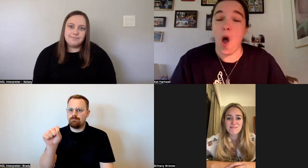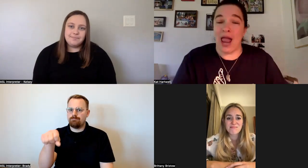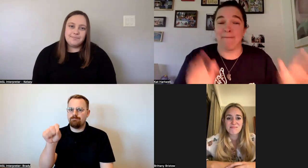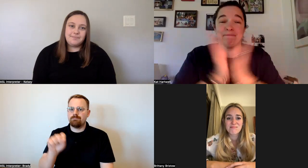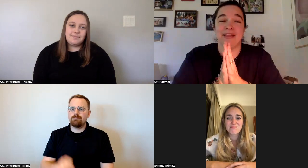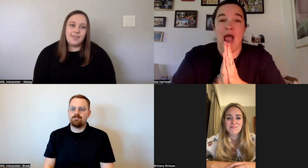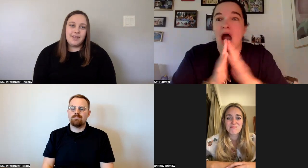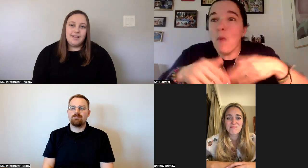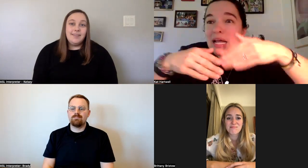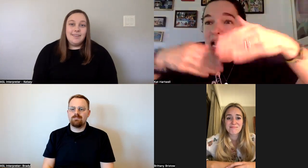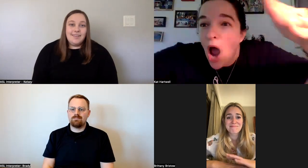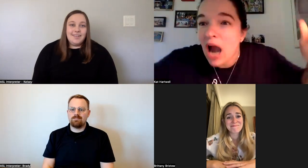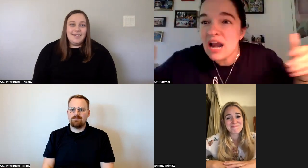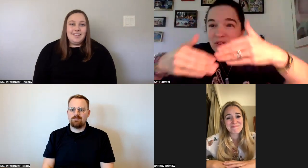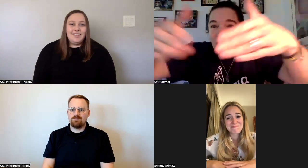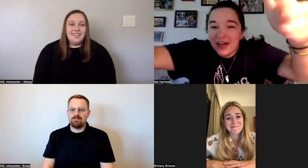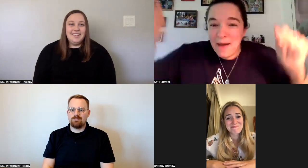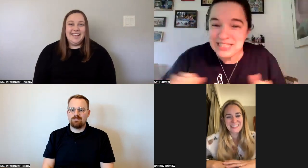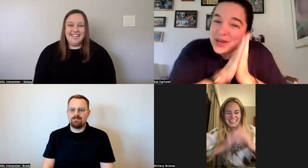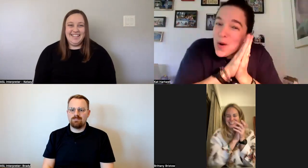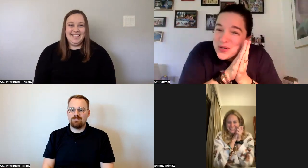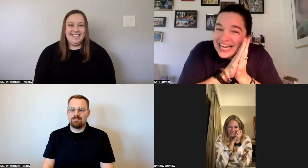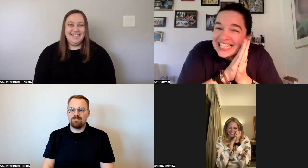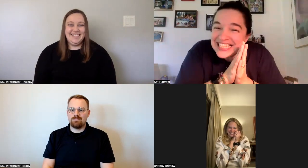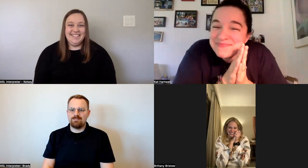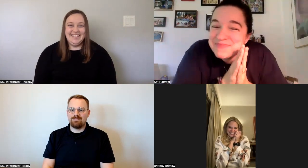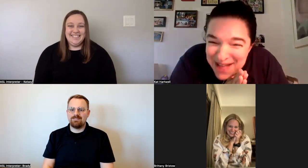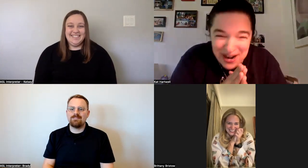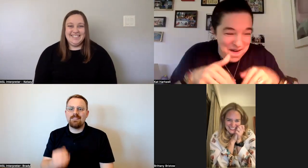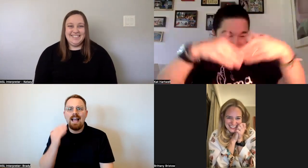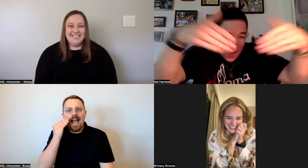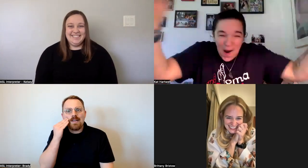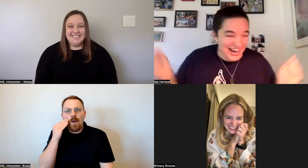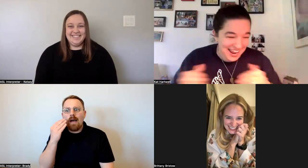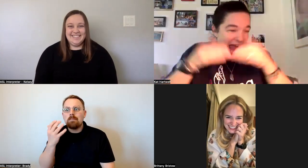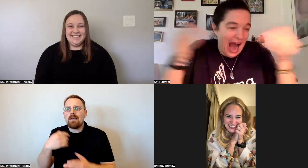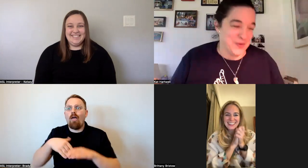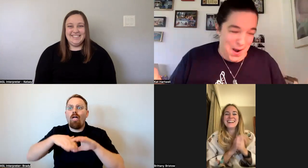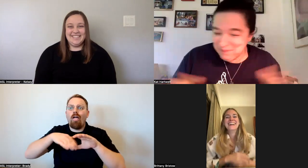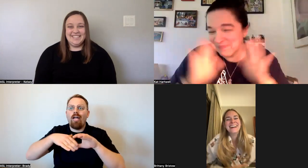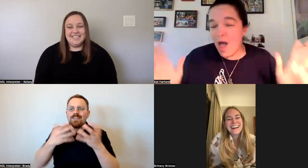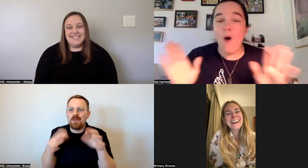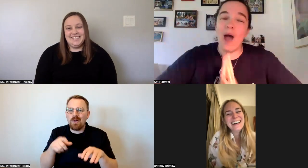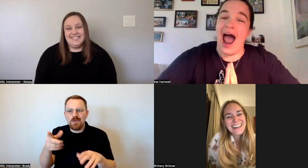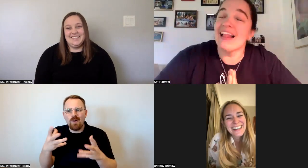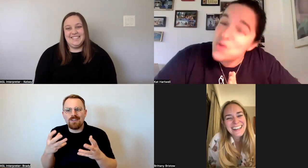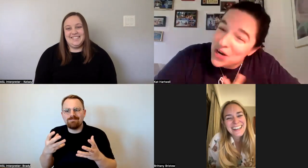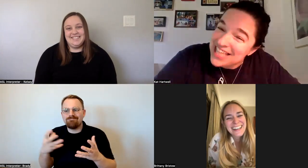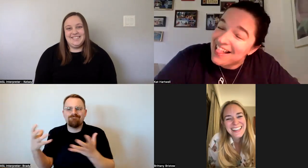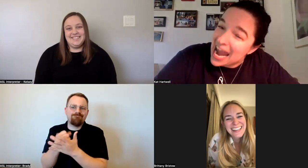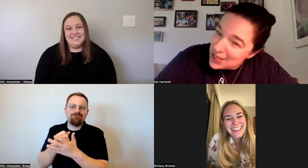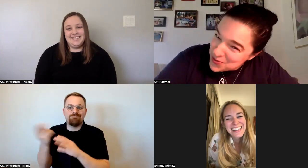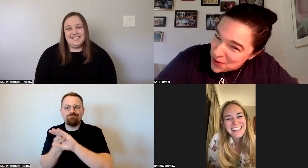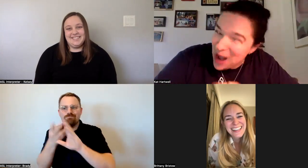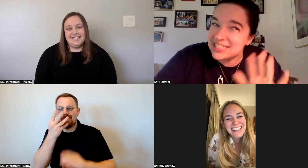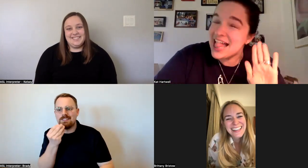Definitely. Okay. I don't want to keep talking, but because I know you to get them sleep. But I don't know. Wow, if you could